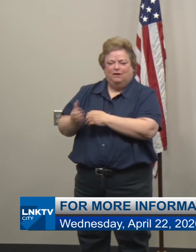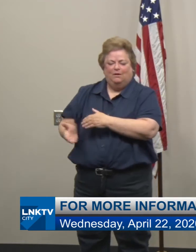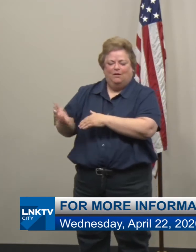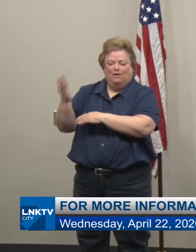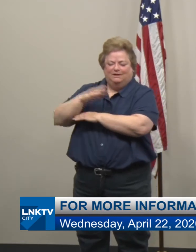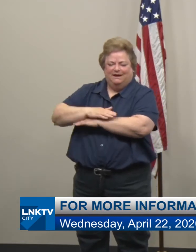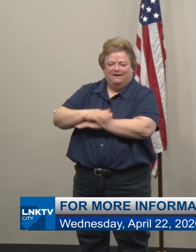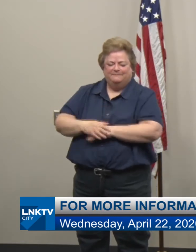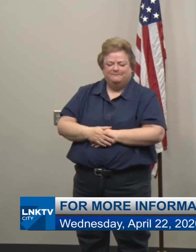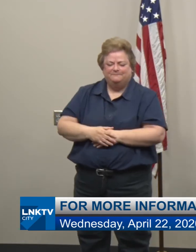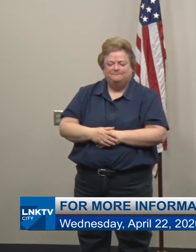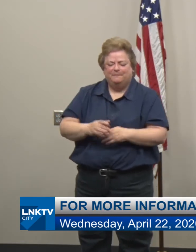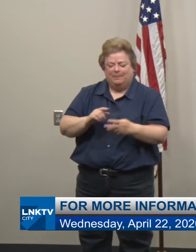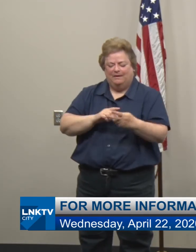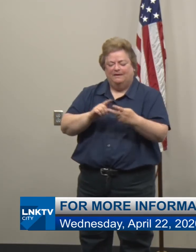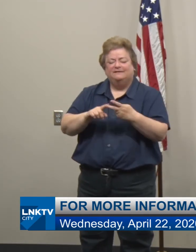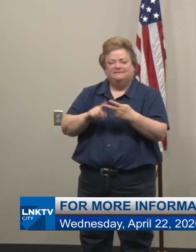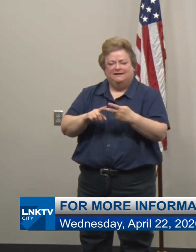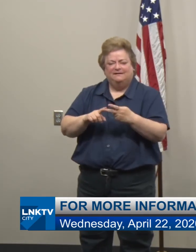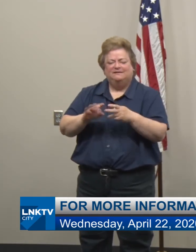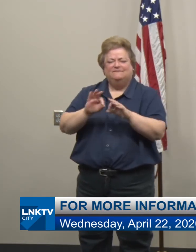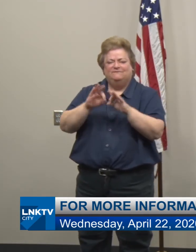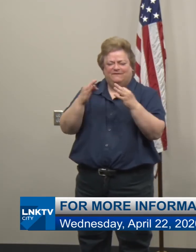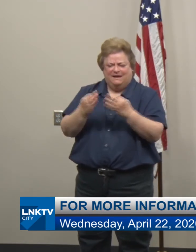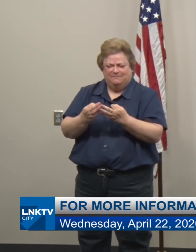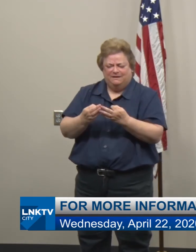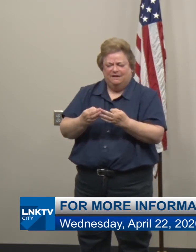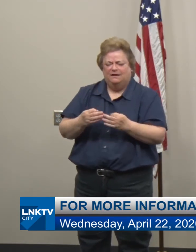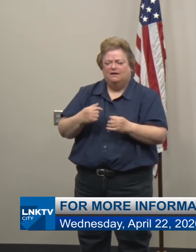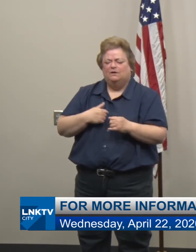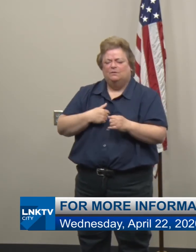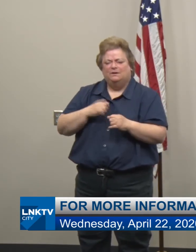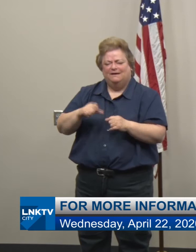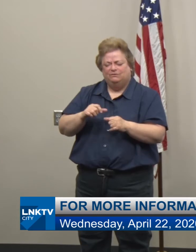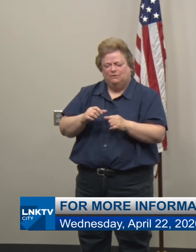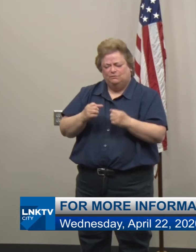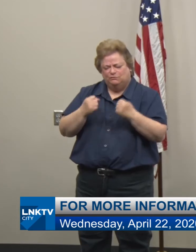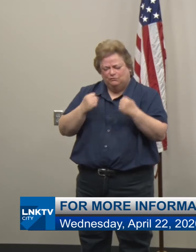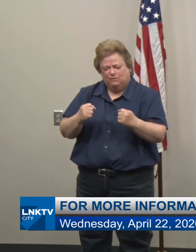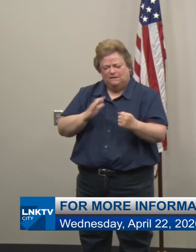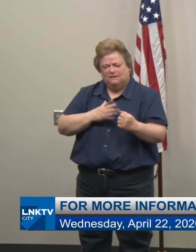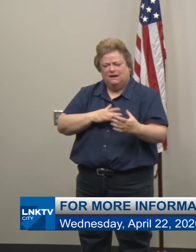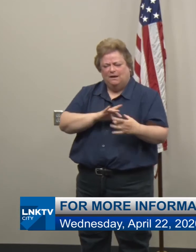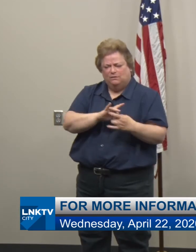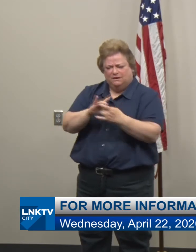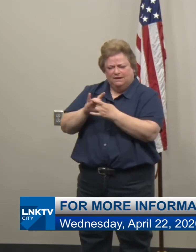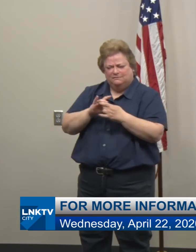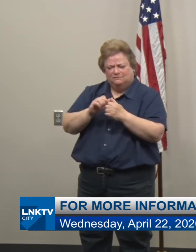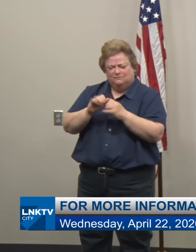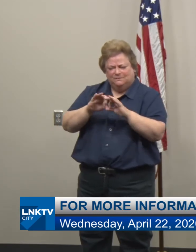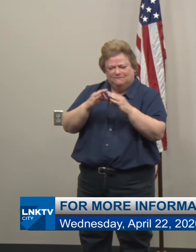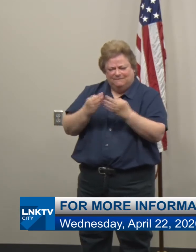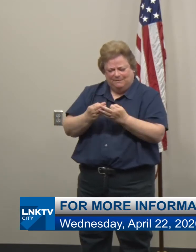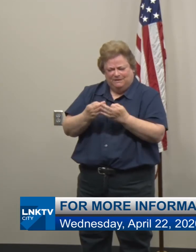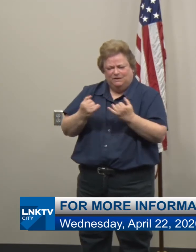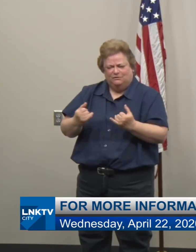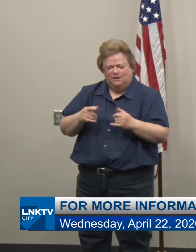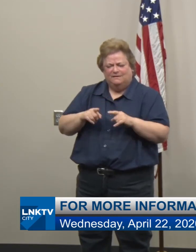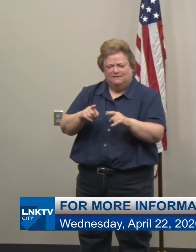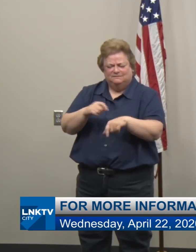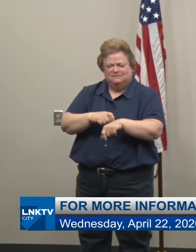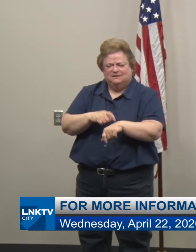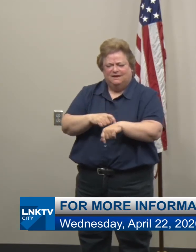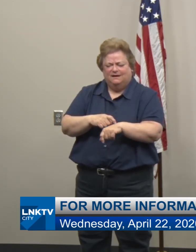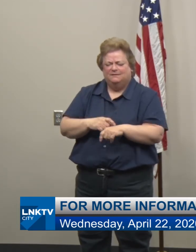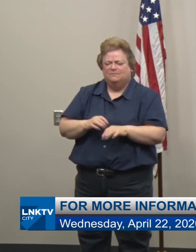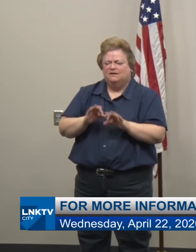family. It's so important that we maintain and strengthen our connections with family and loved ones during this time. When it comes to family,